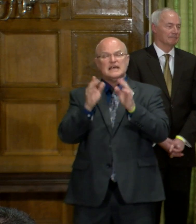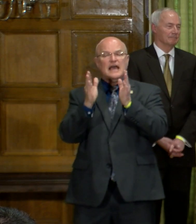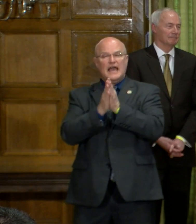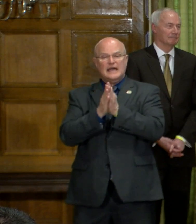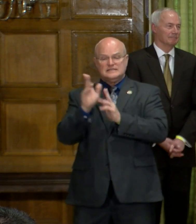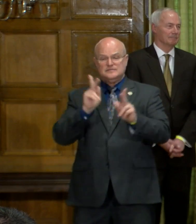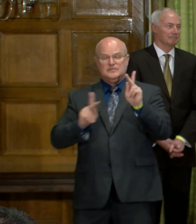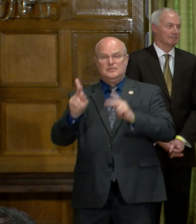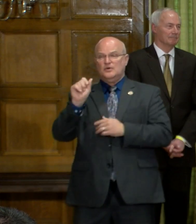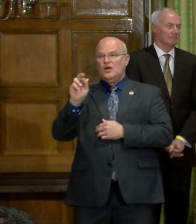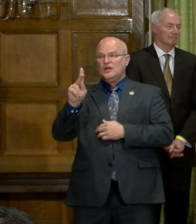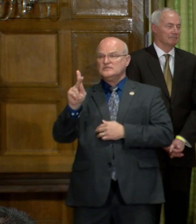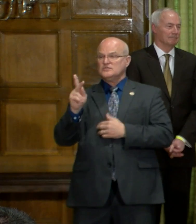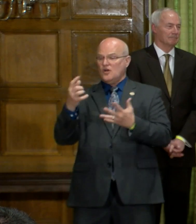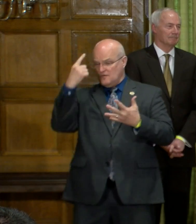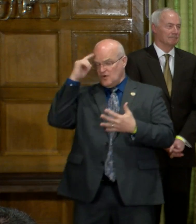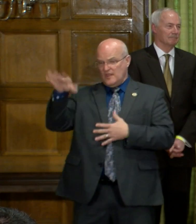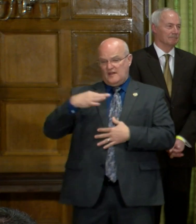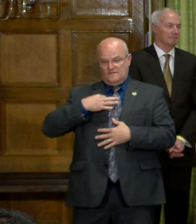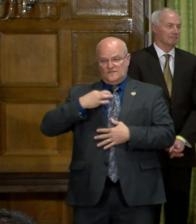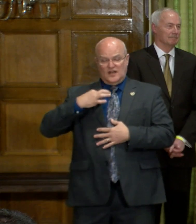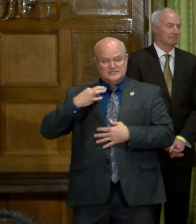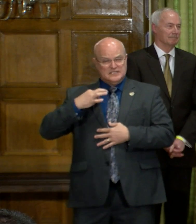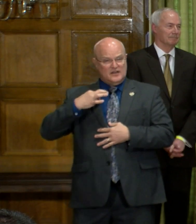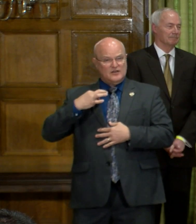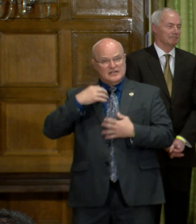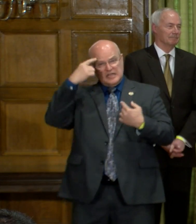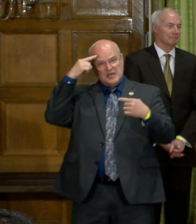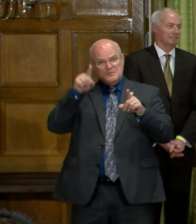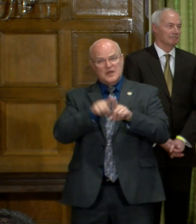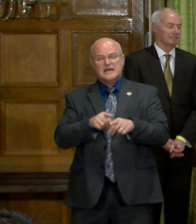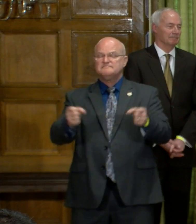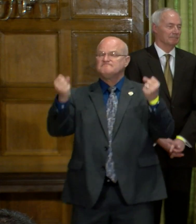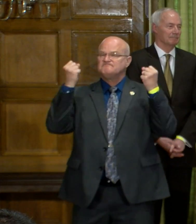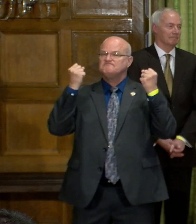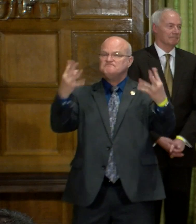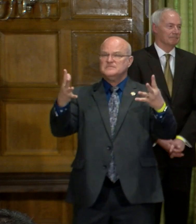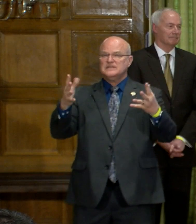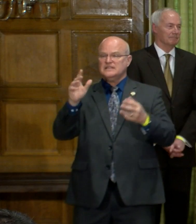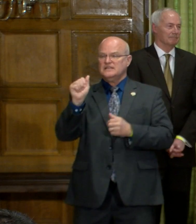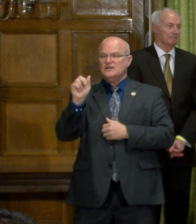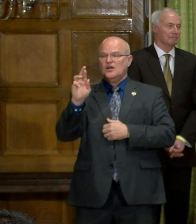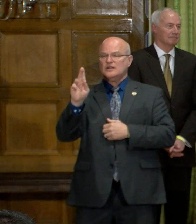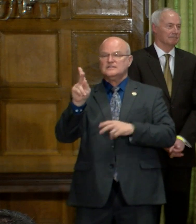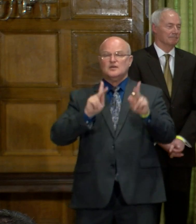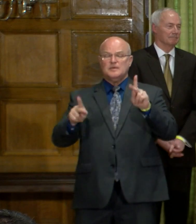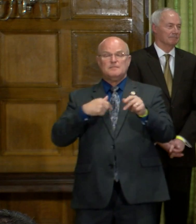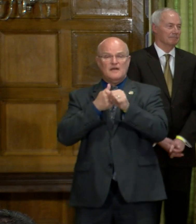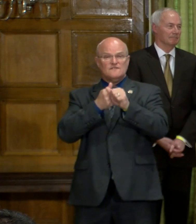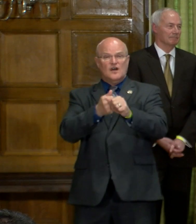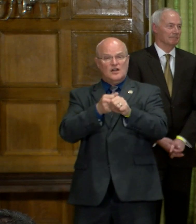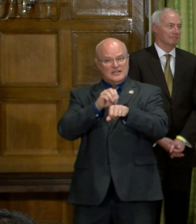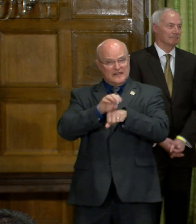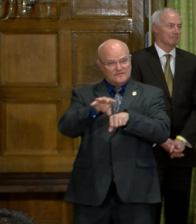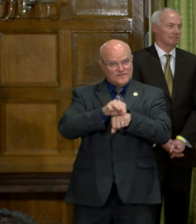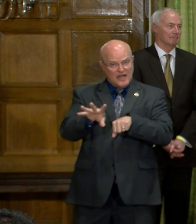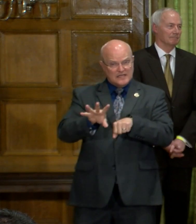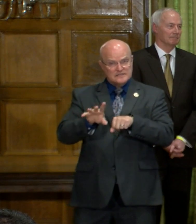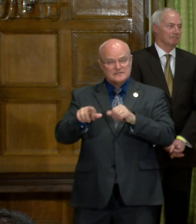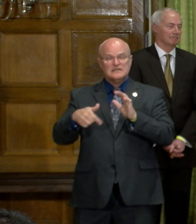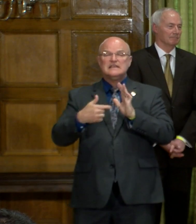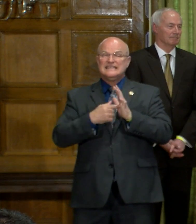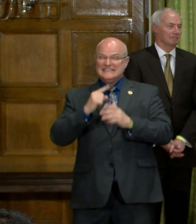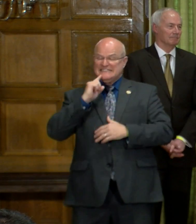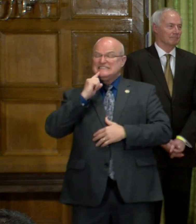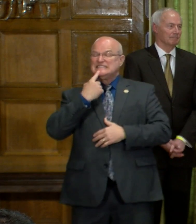voluntary compliance, and I'm glad to report the majority of Arkansans have followed that advice. But this is a serious matter, and